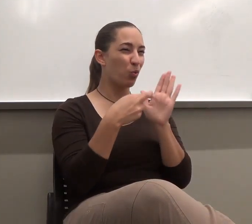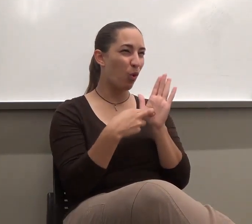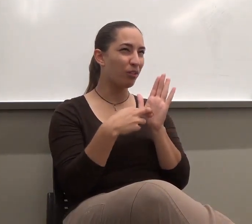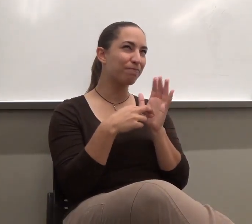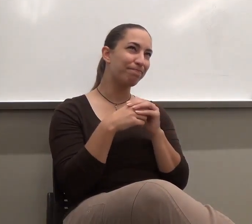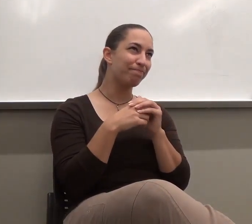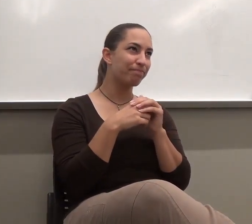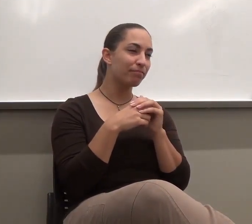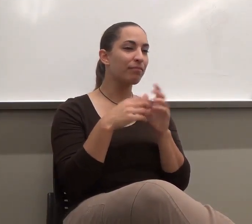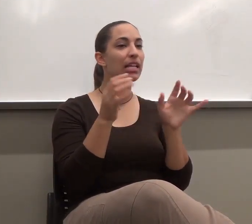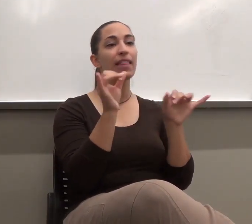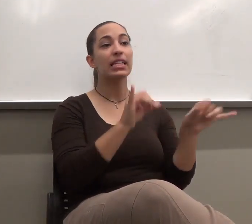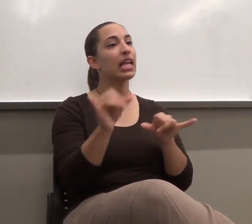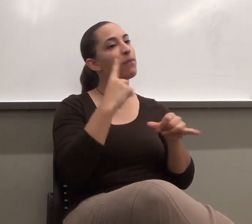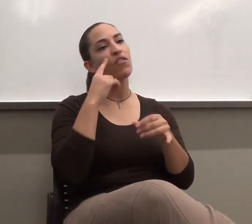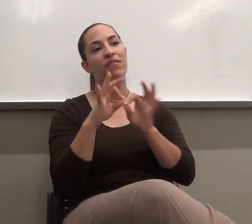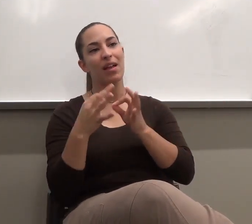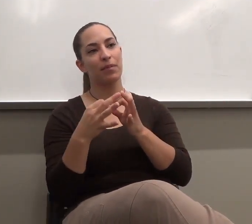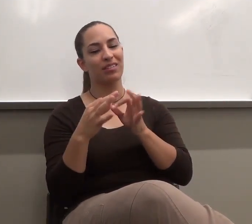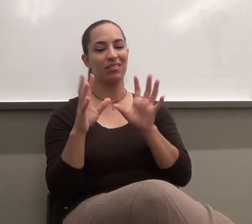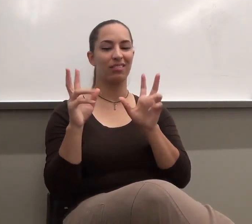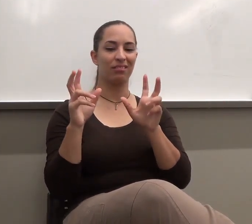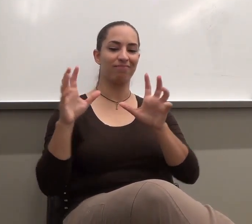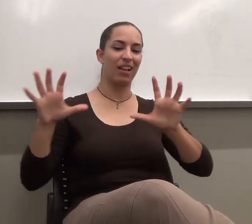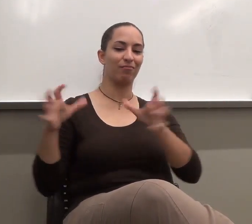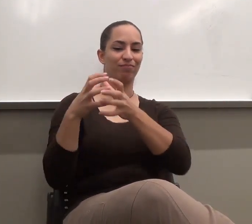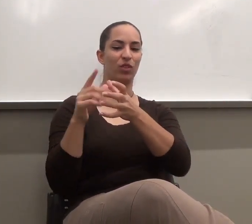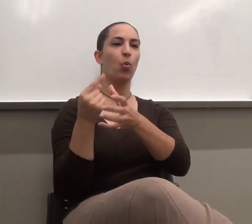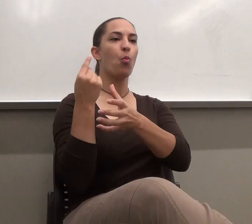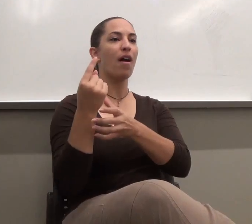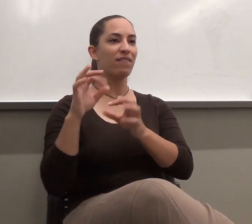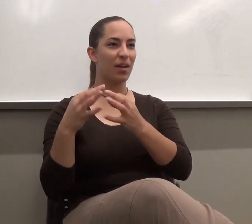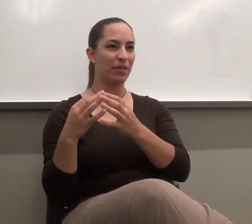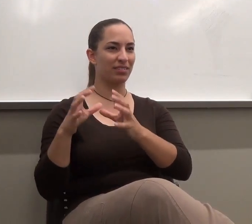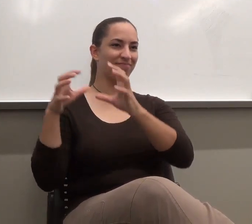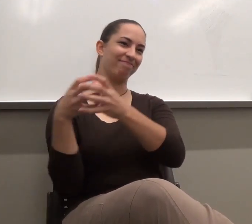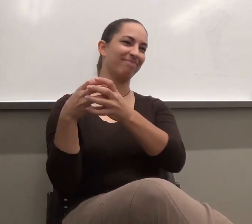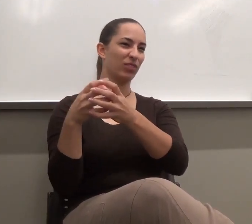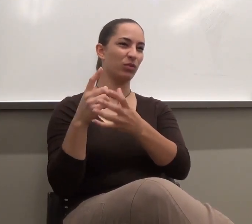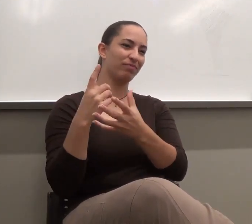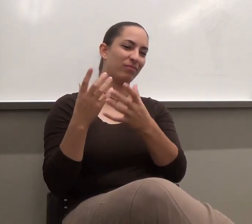the same thing would go for family. You would say my family is